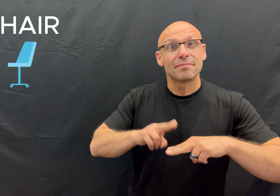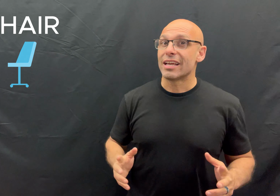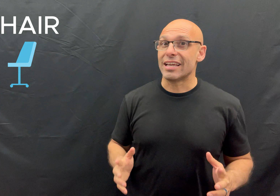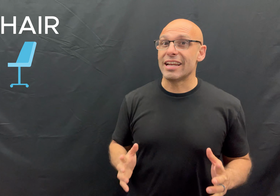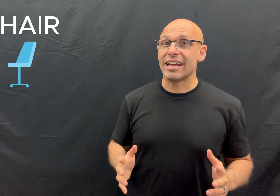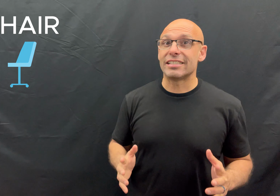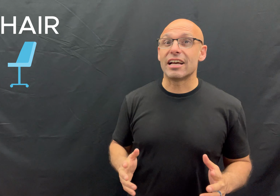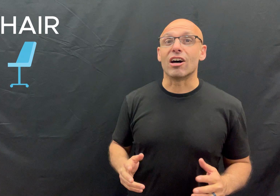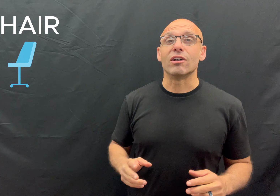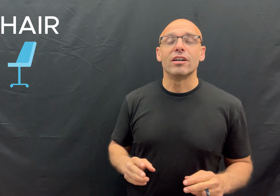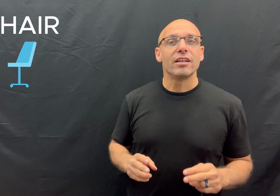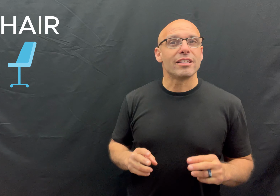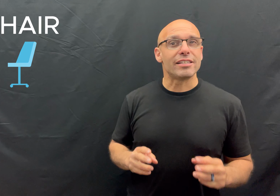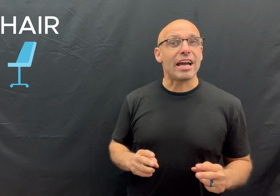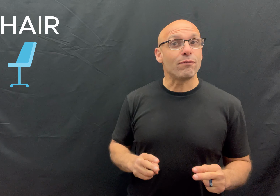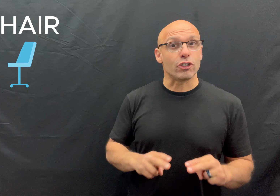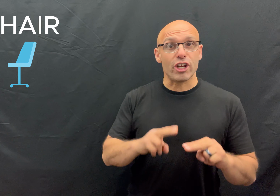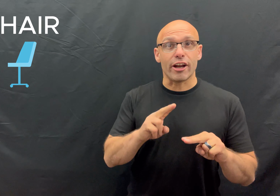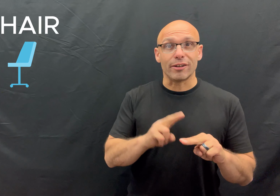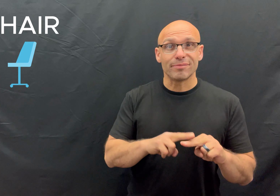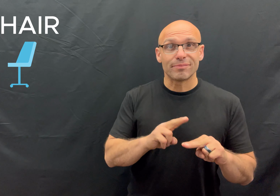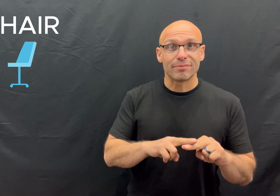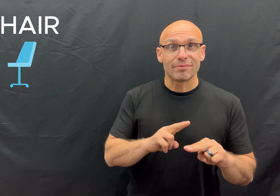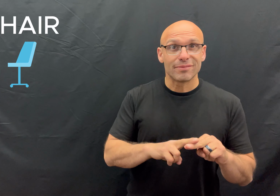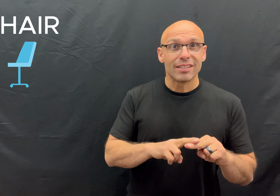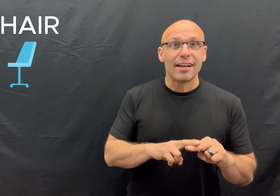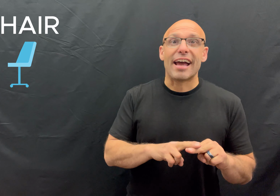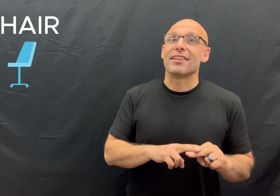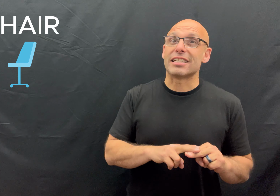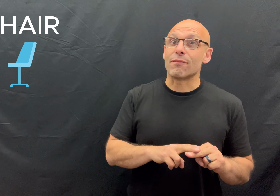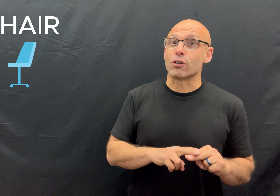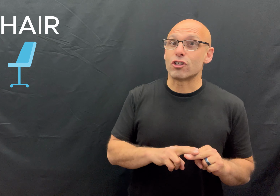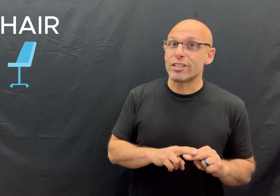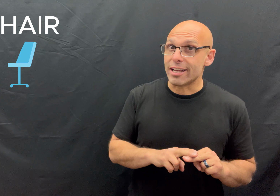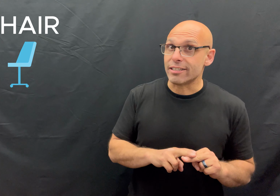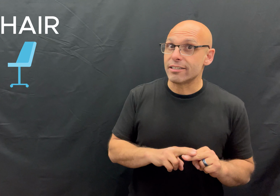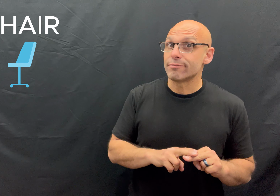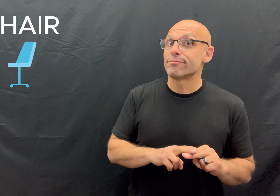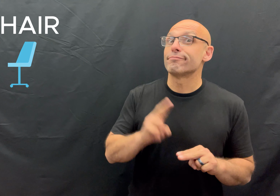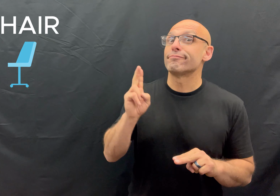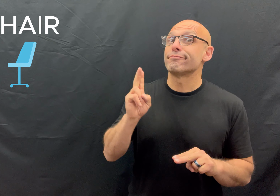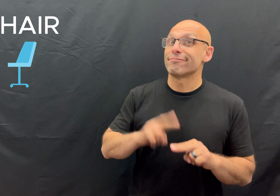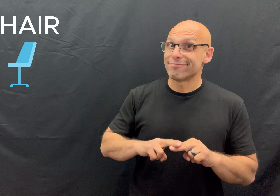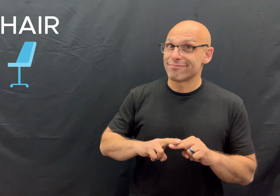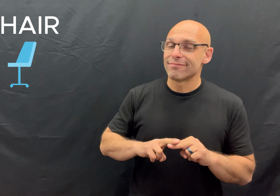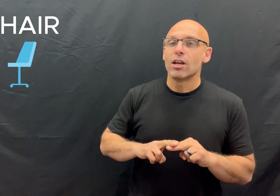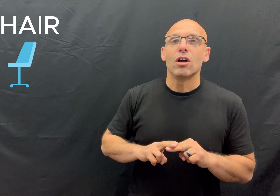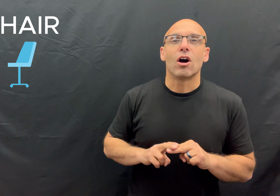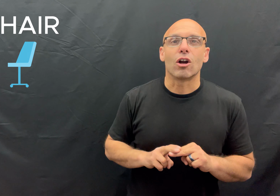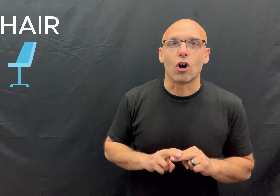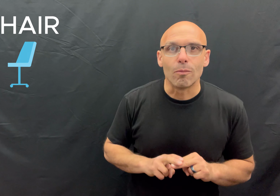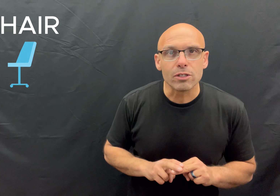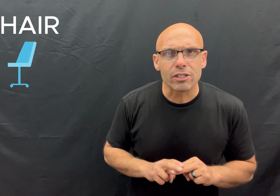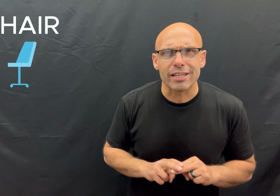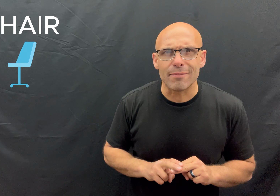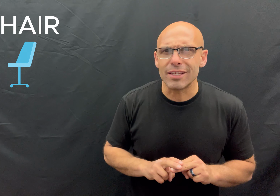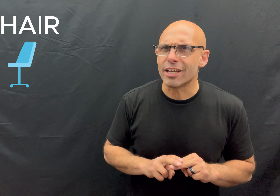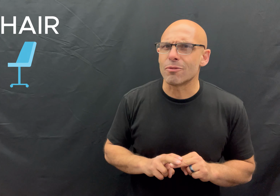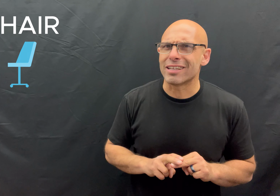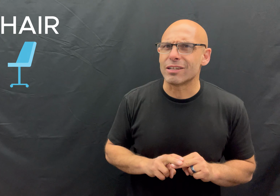In ASL, the sign for chair and the sign for sit are almost the same thing, and you might think, what's